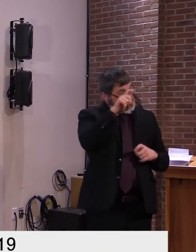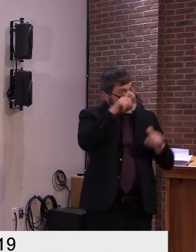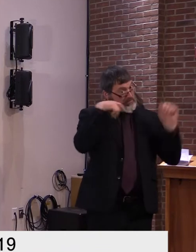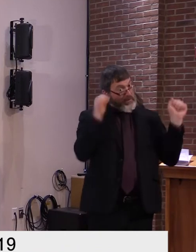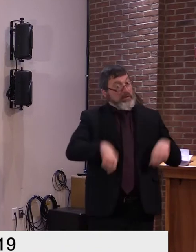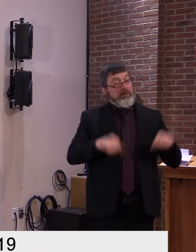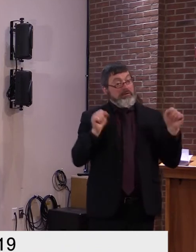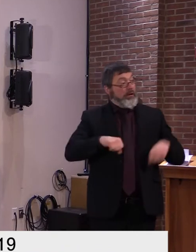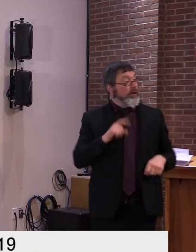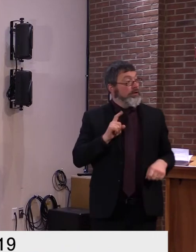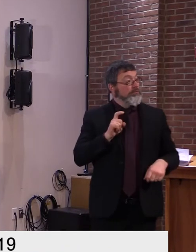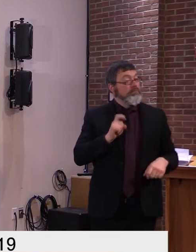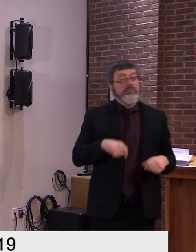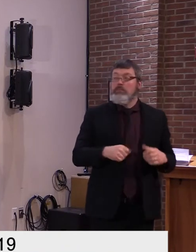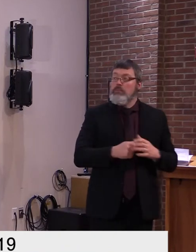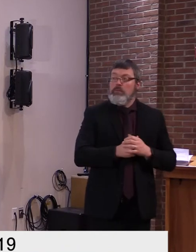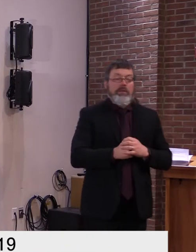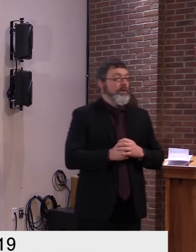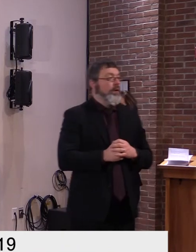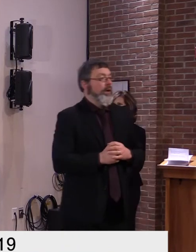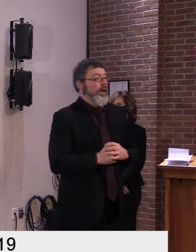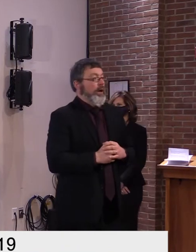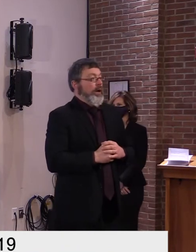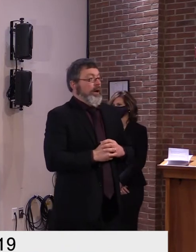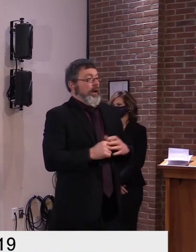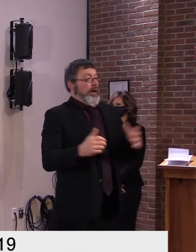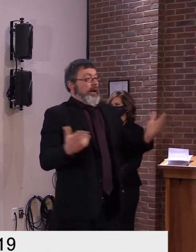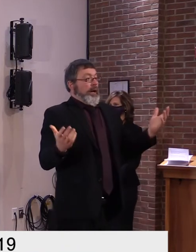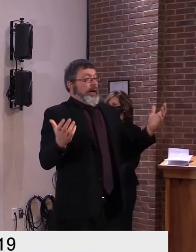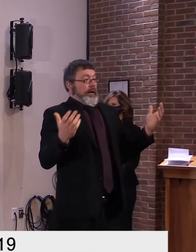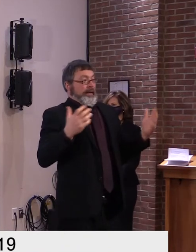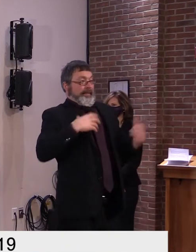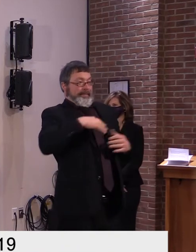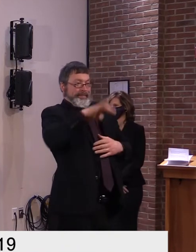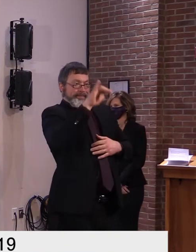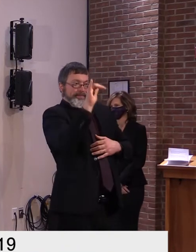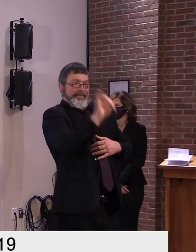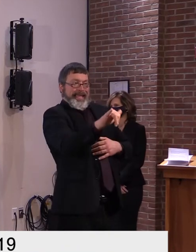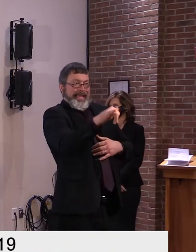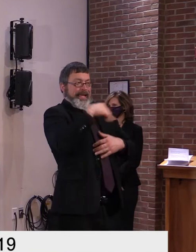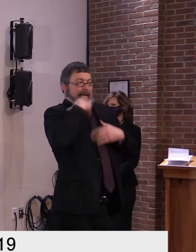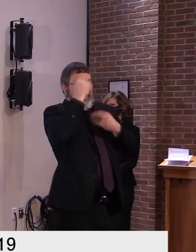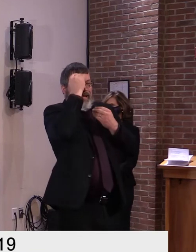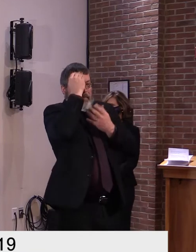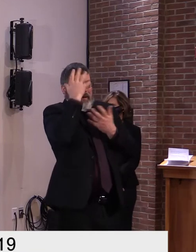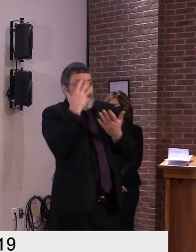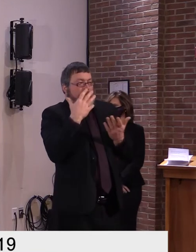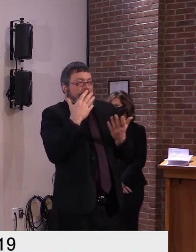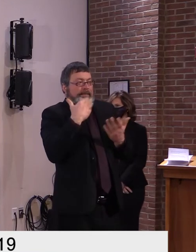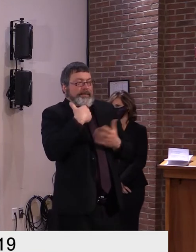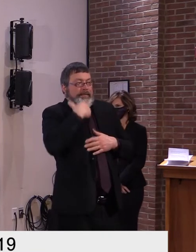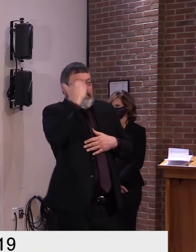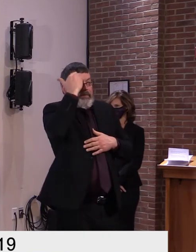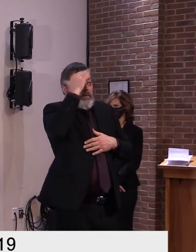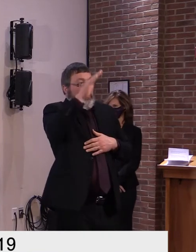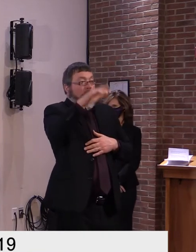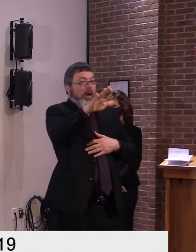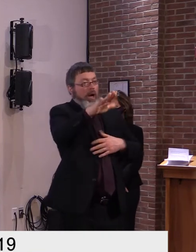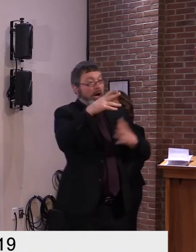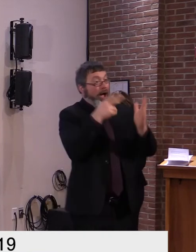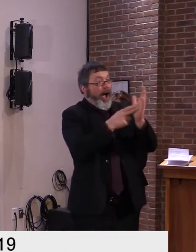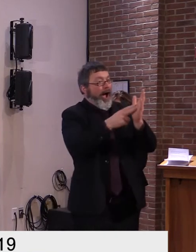I don't have a lot of guidance on that. That's almost like a best case scenario. That's like a marketplace